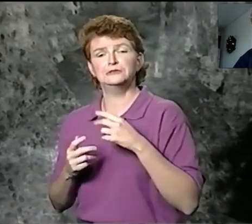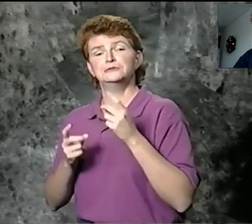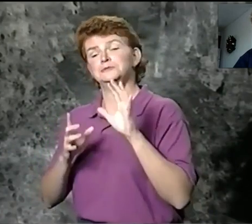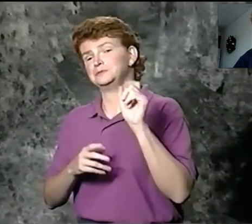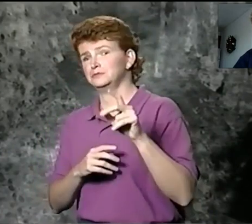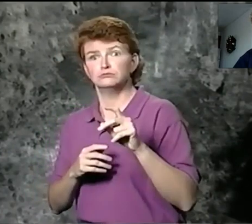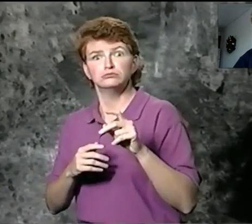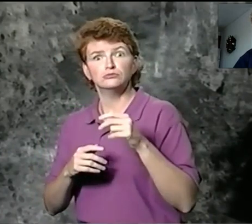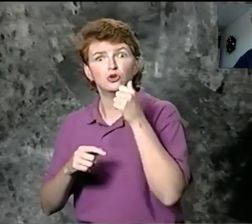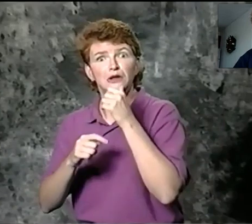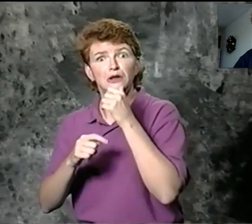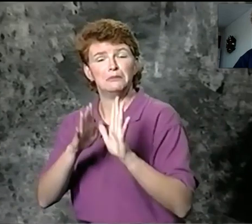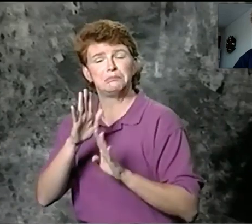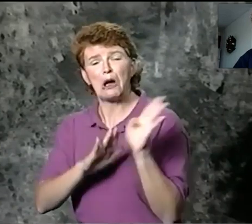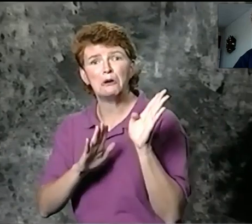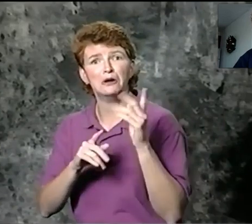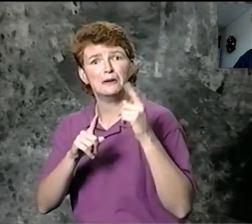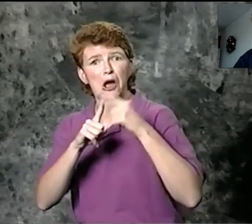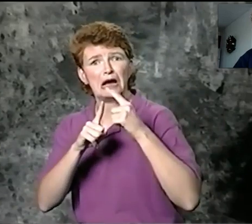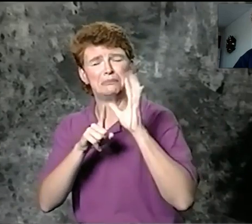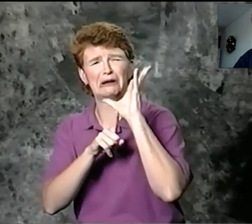See, we'll wait. Okay. The girl.